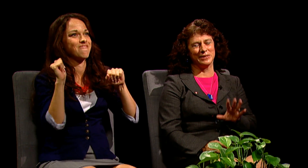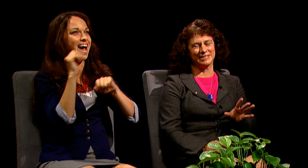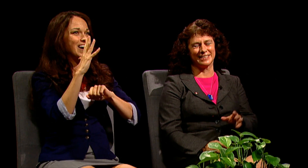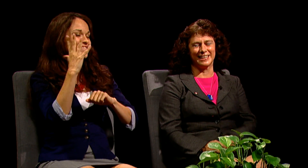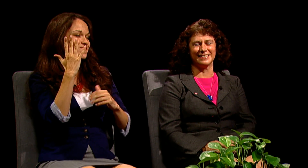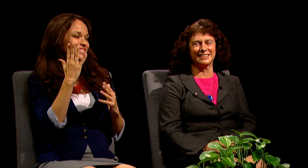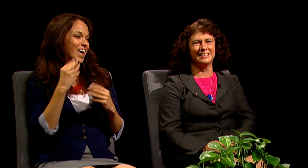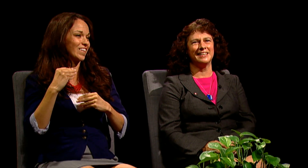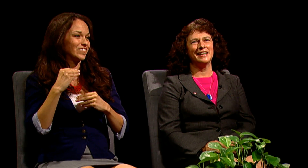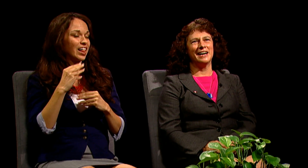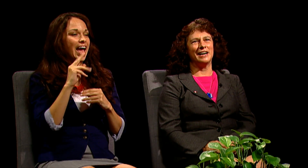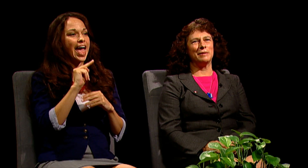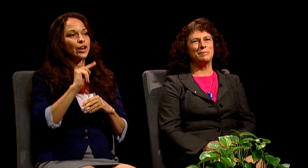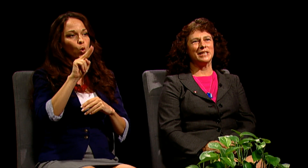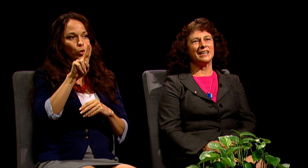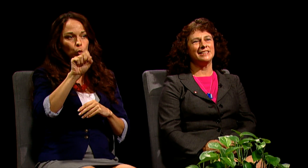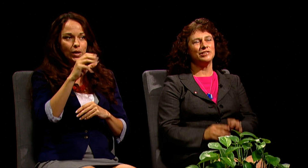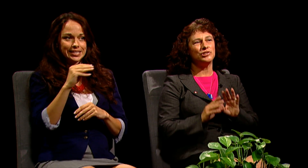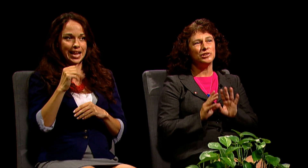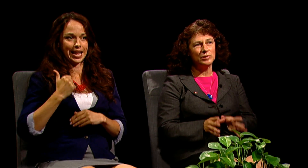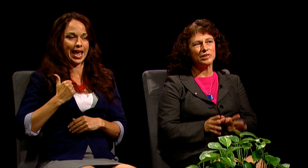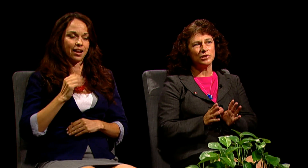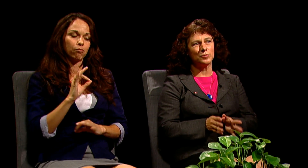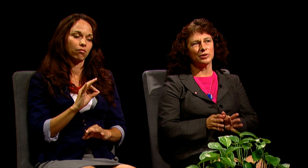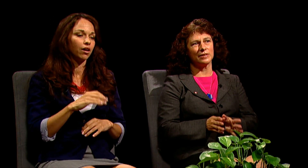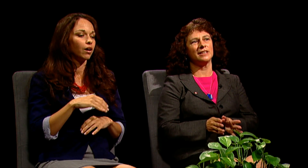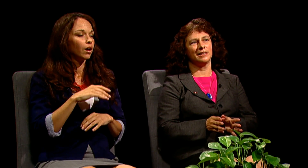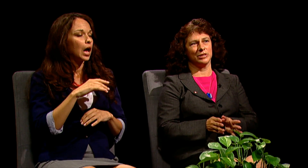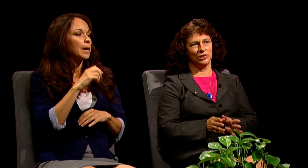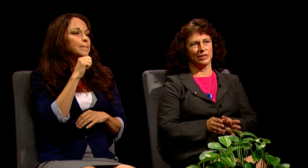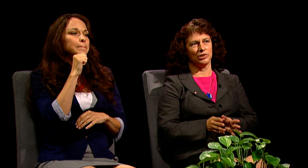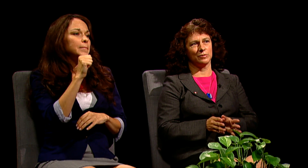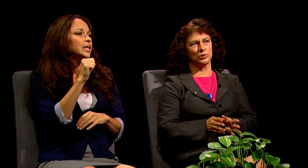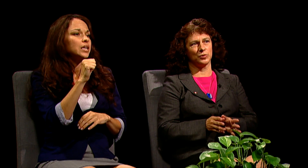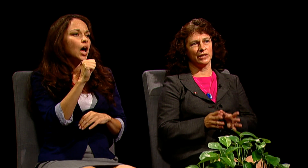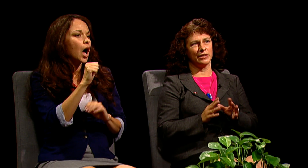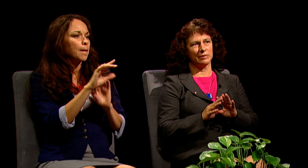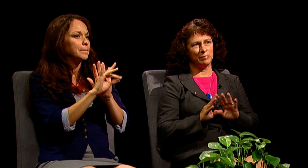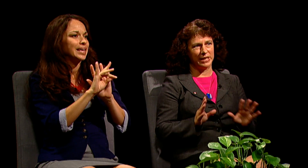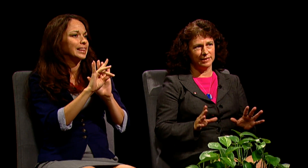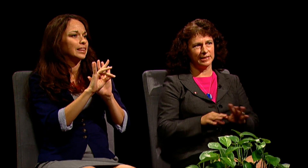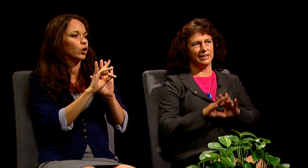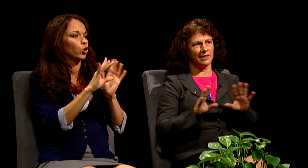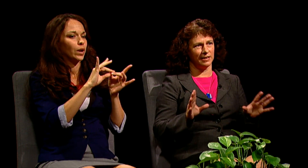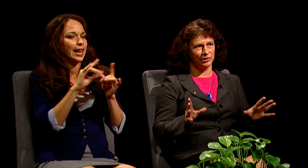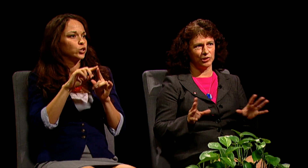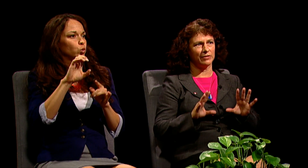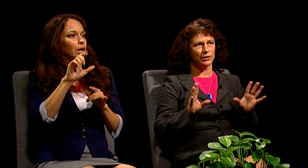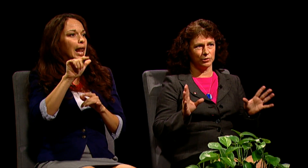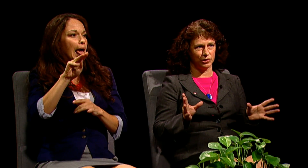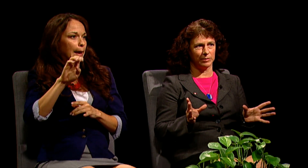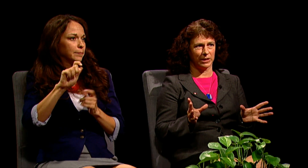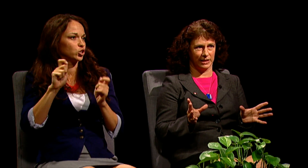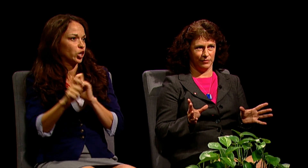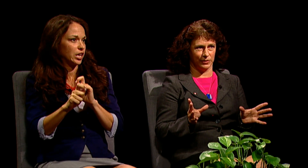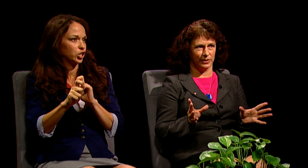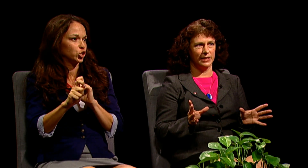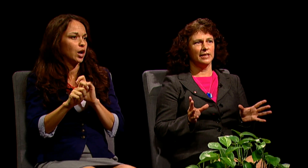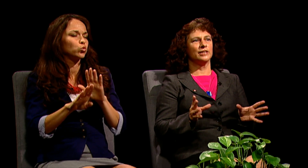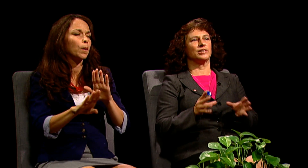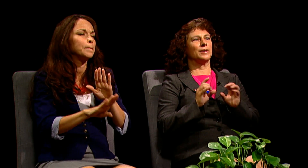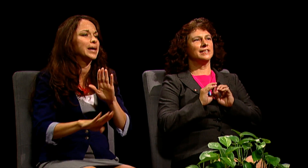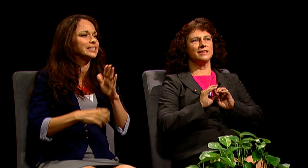northern U.S. and Canada. But I didn't choose it to work on climate change. I was working on basic ecology, evolution, and